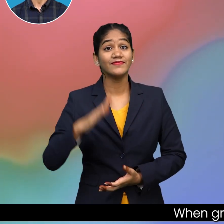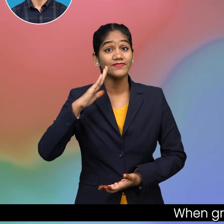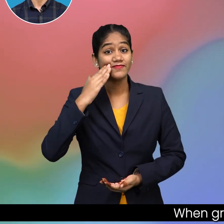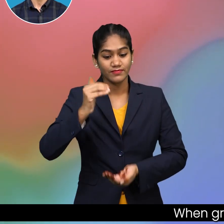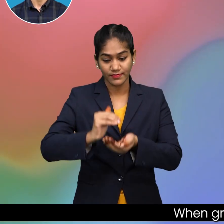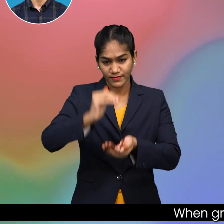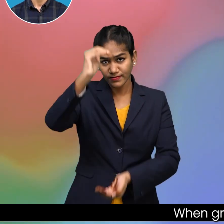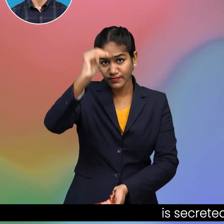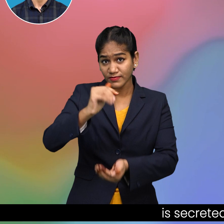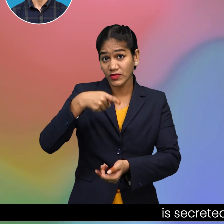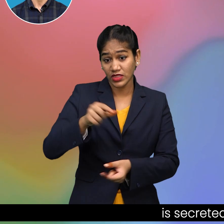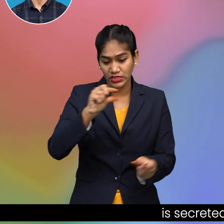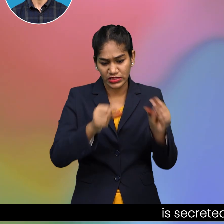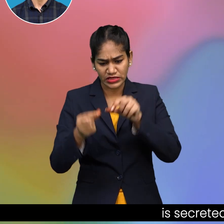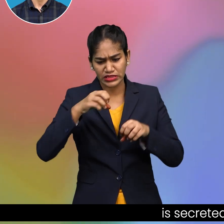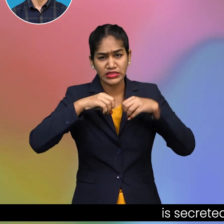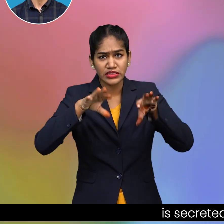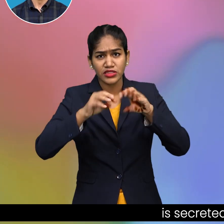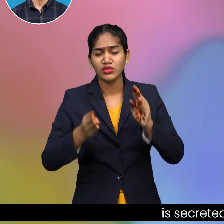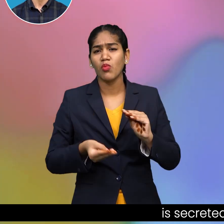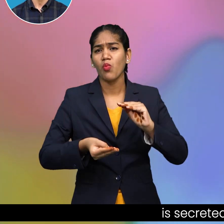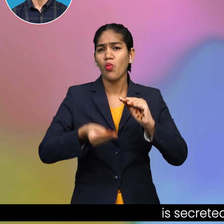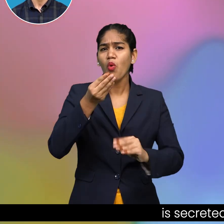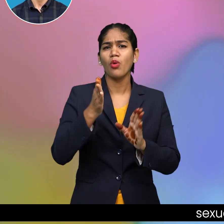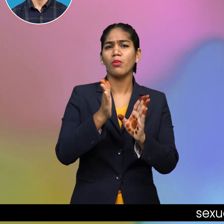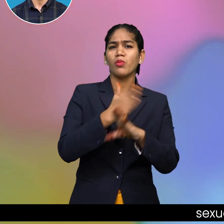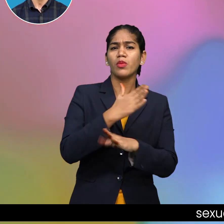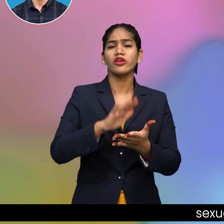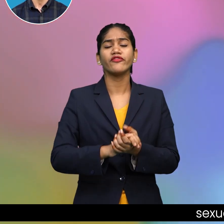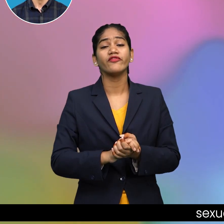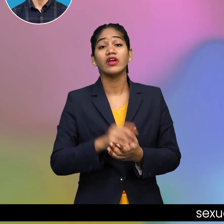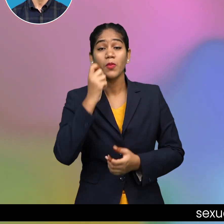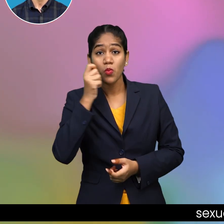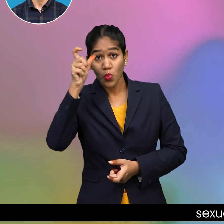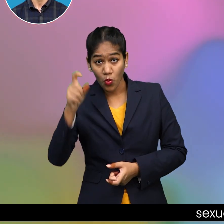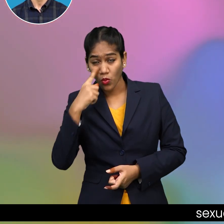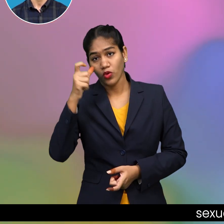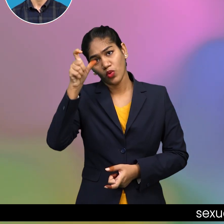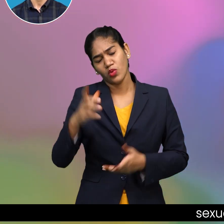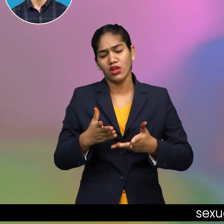When growth hormone is secreted in excess before sexual maturity,